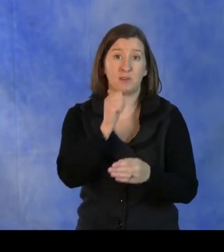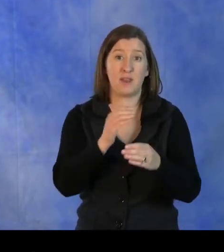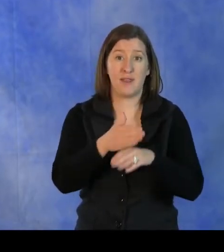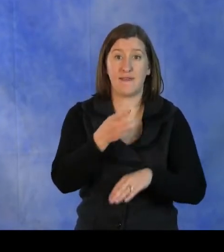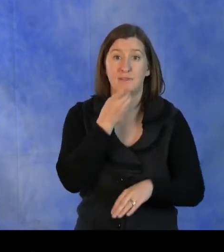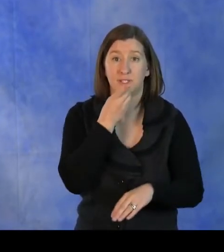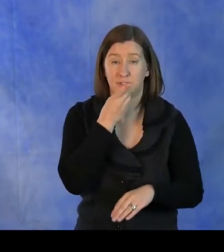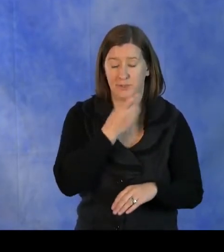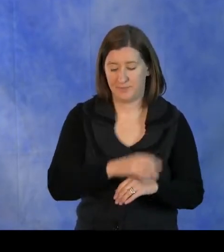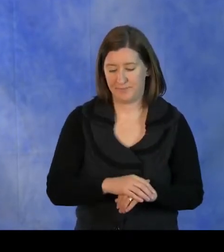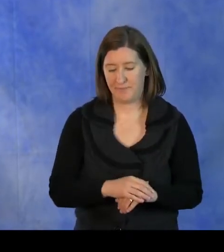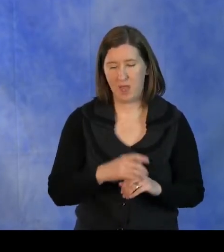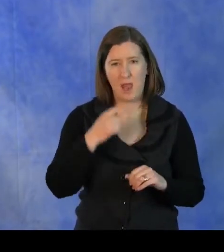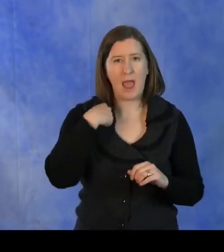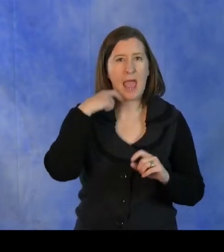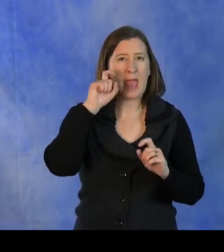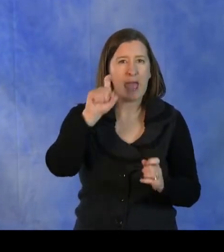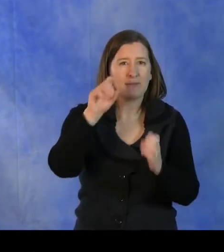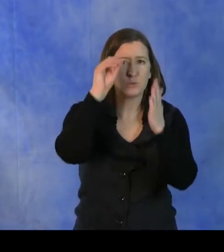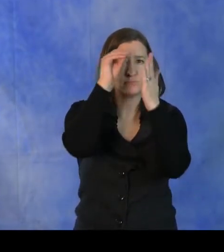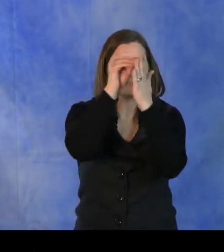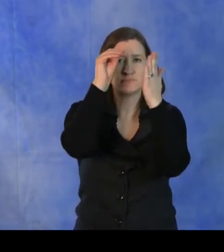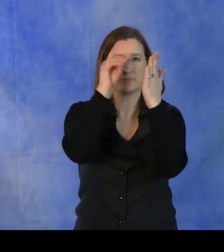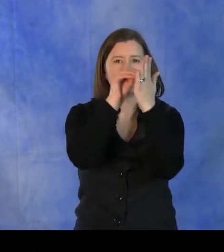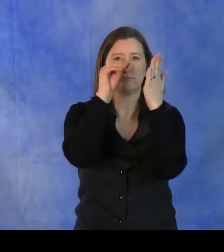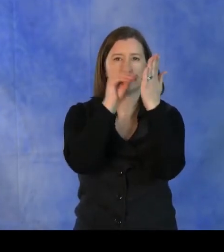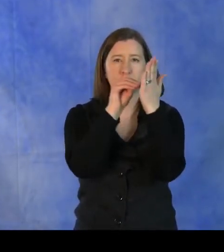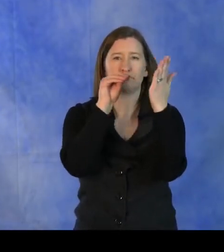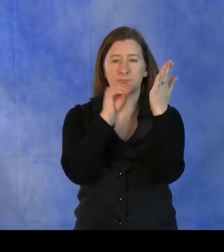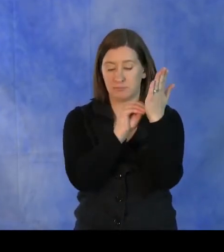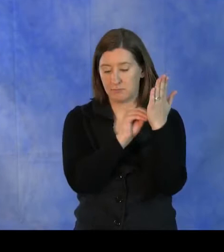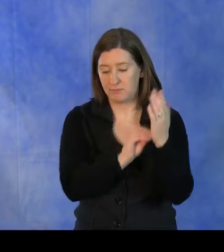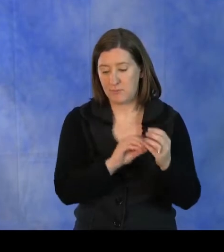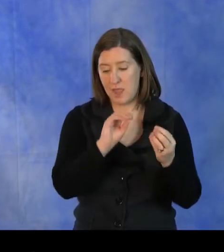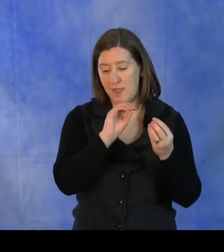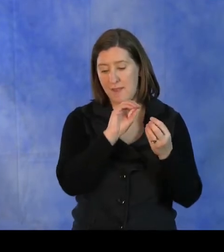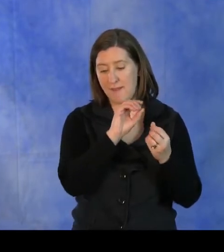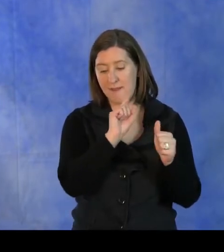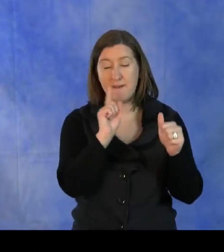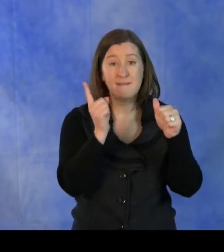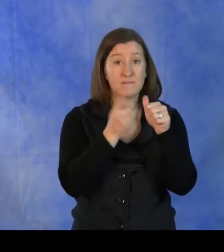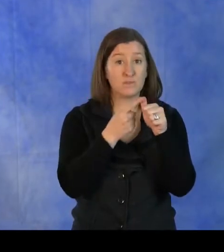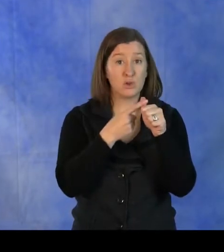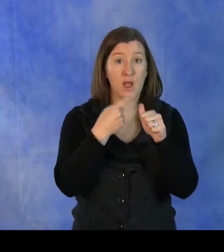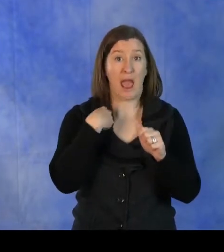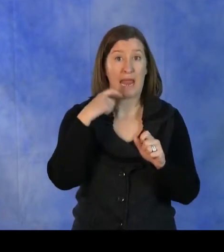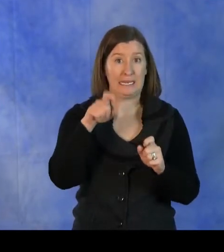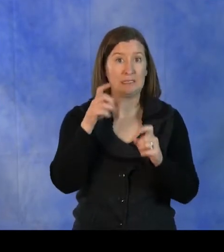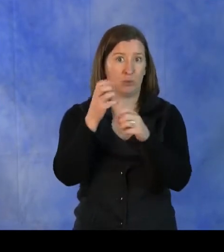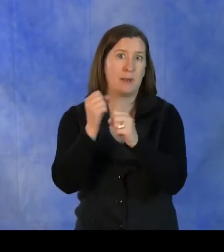try to get to 10 pages every day. And so then they can document that.